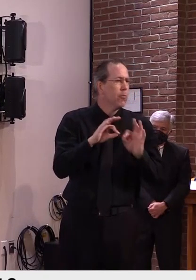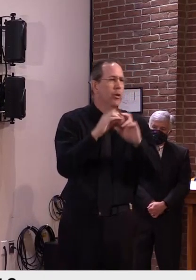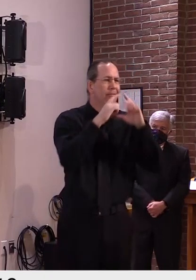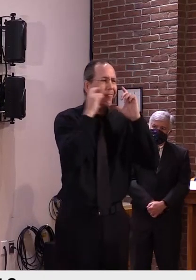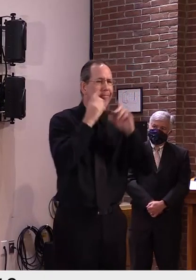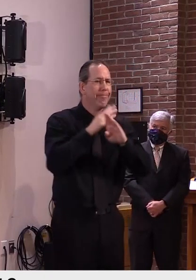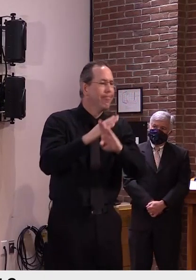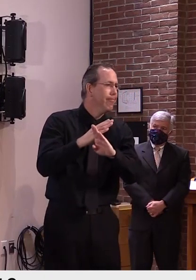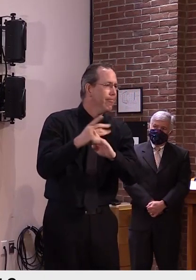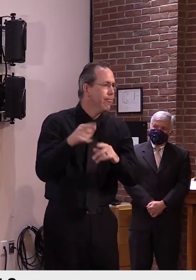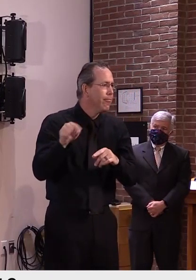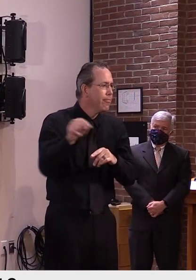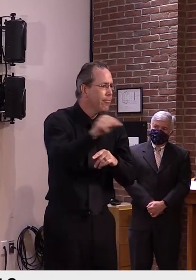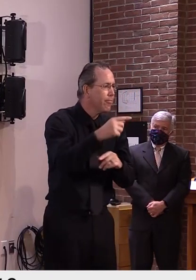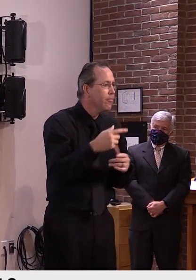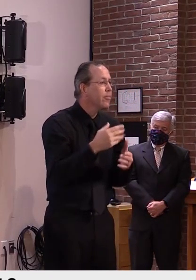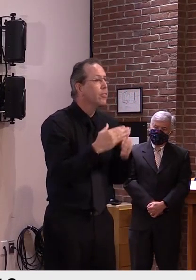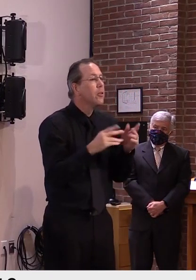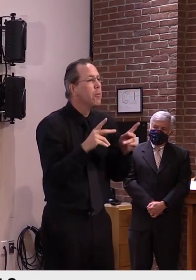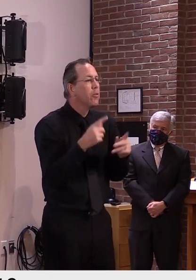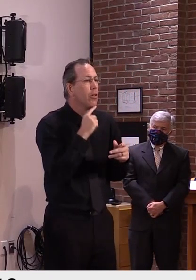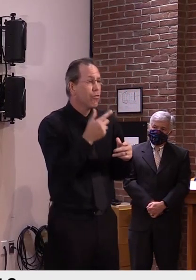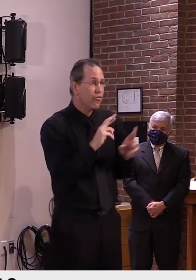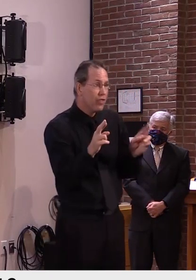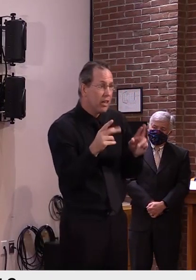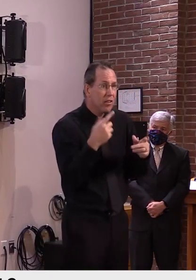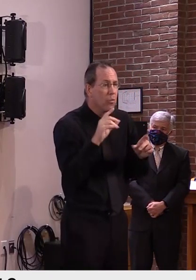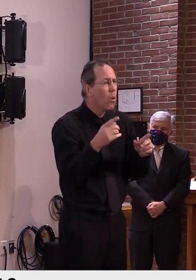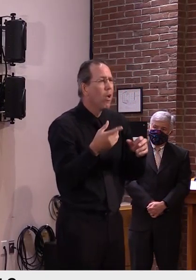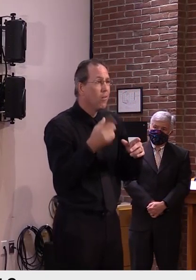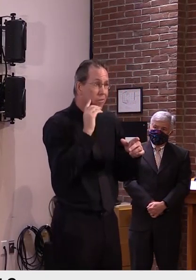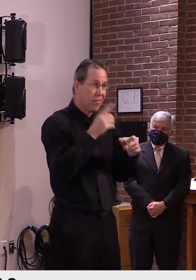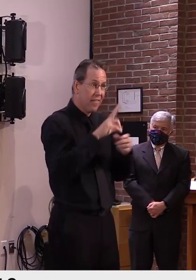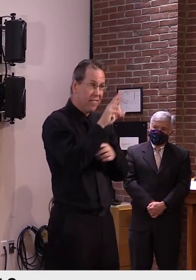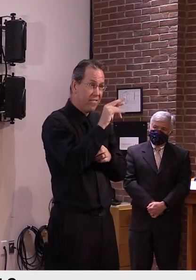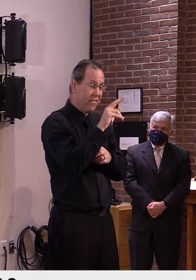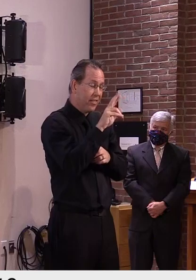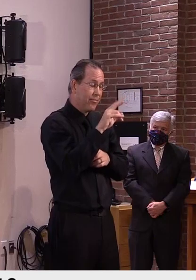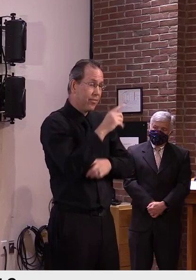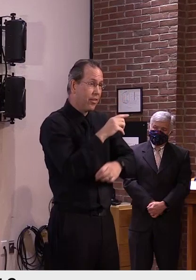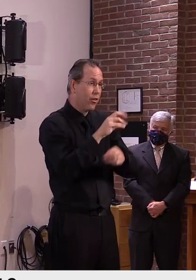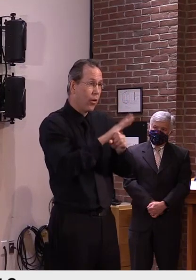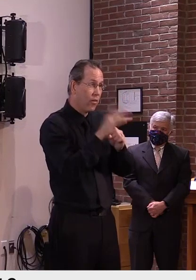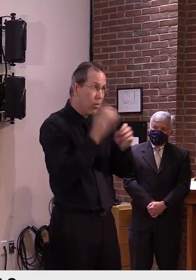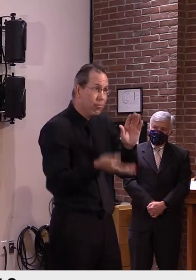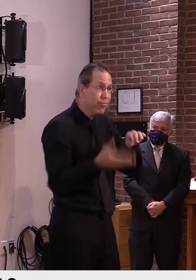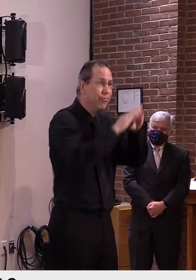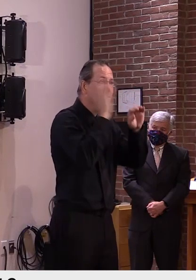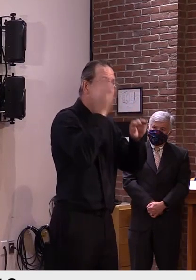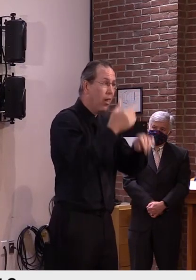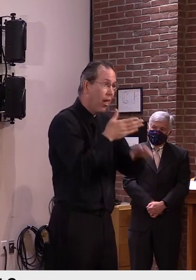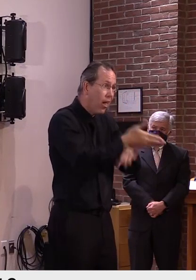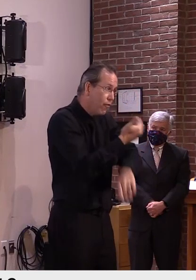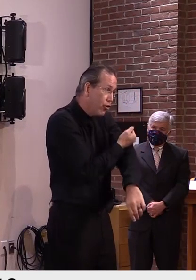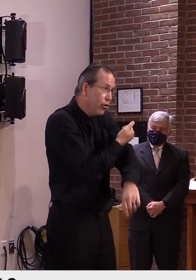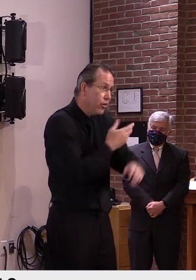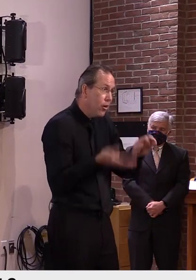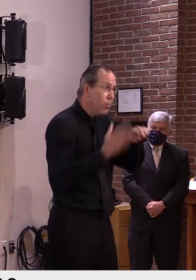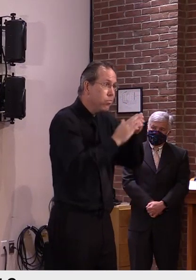isn't going to grow to high proportions as quickly as a vaccine might become available. So that's sort